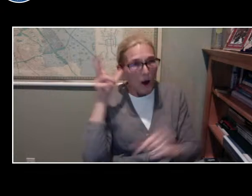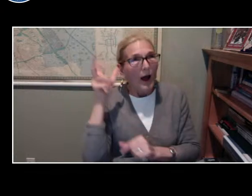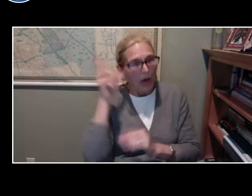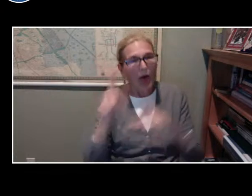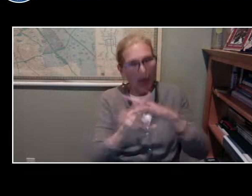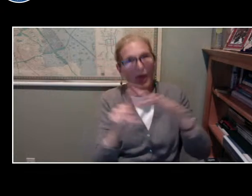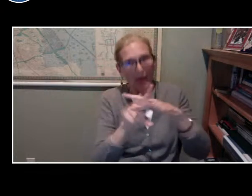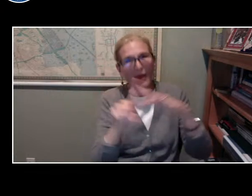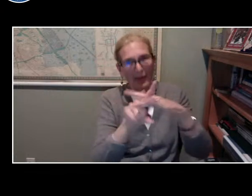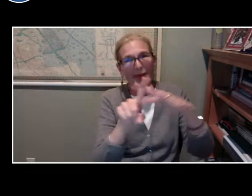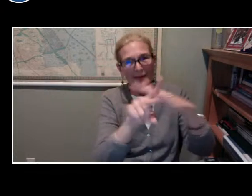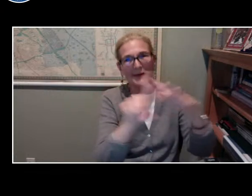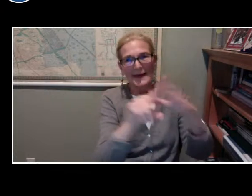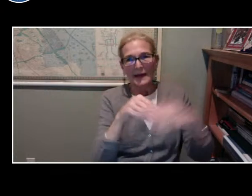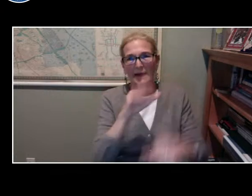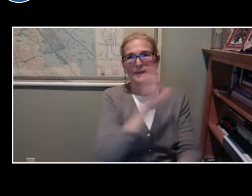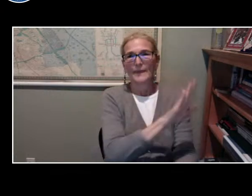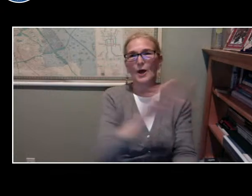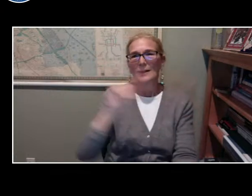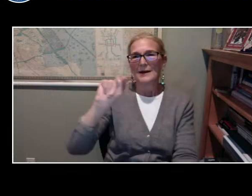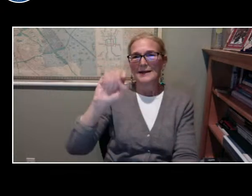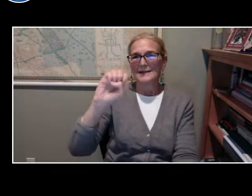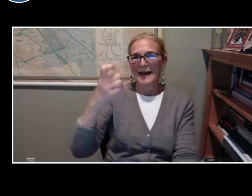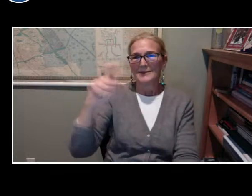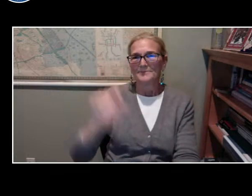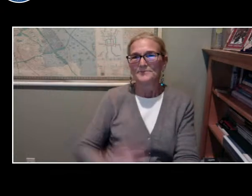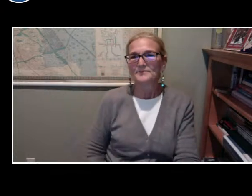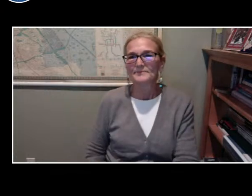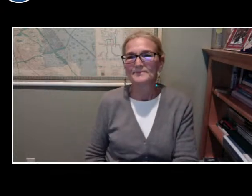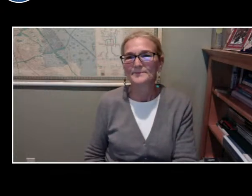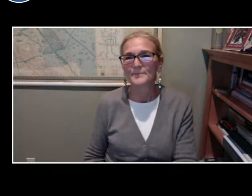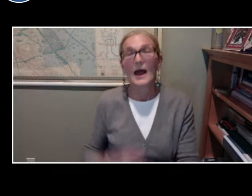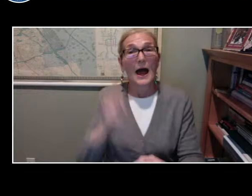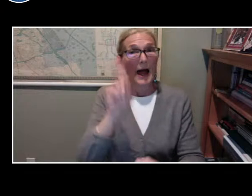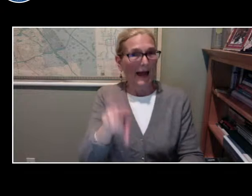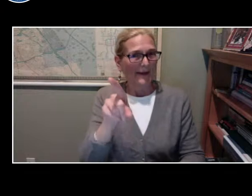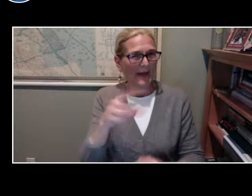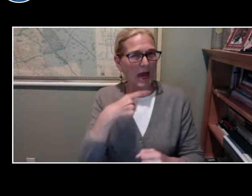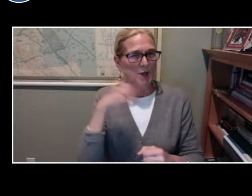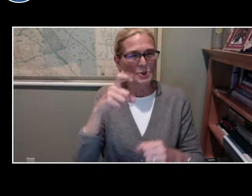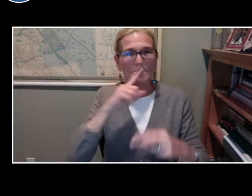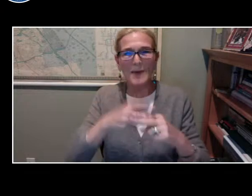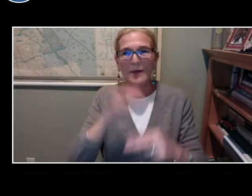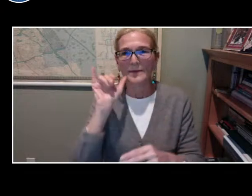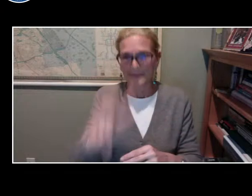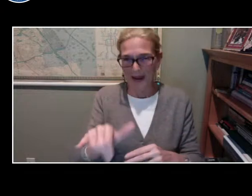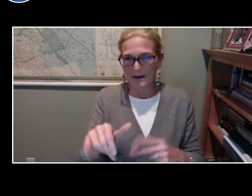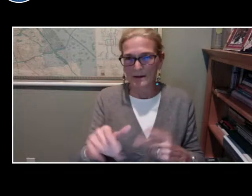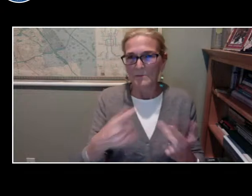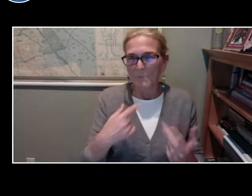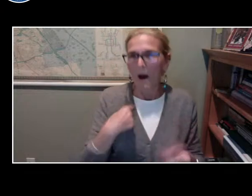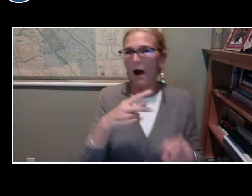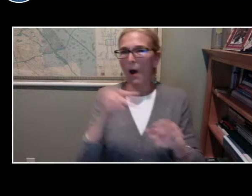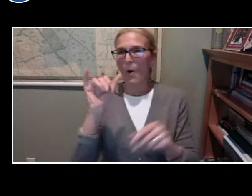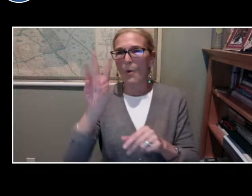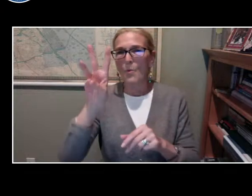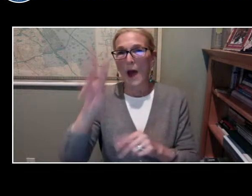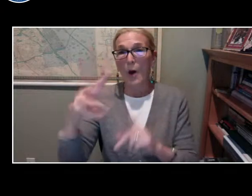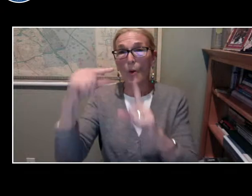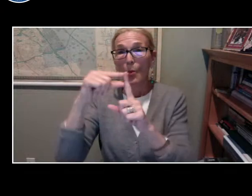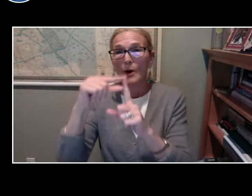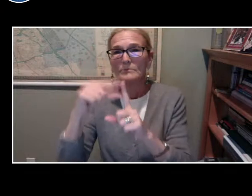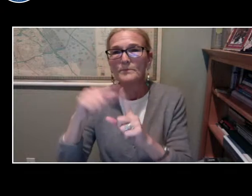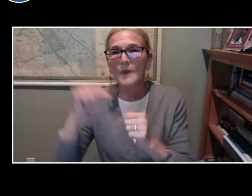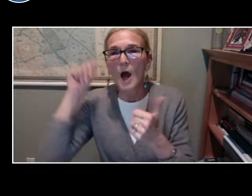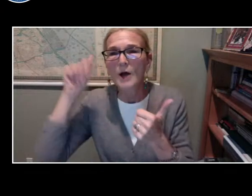times that language is mentioned. And if you see the hearing, the frequency of the use of the word hearing in their text.